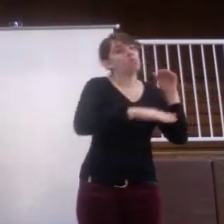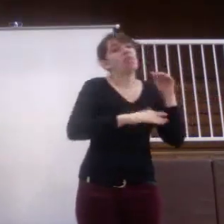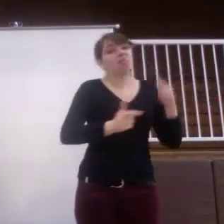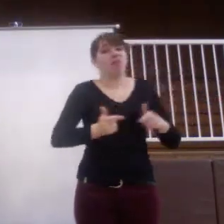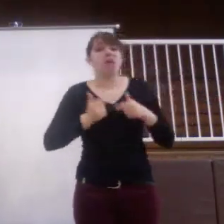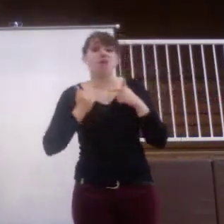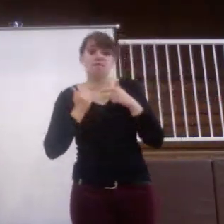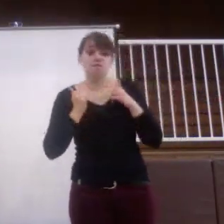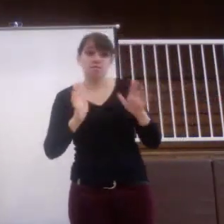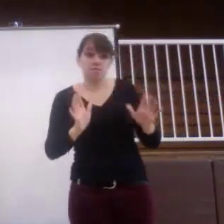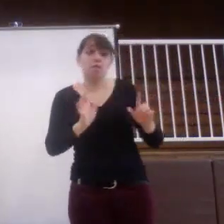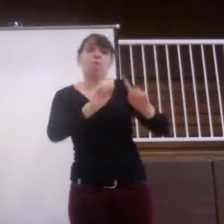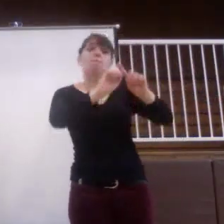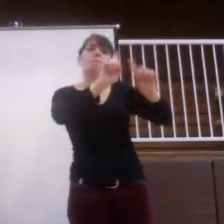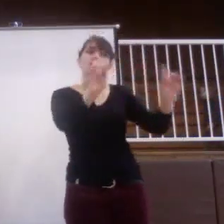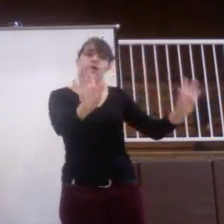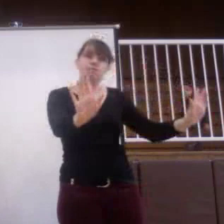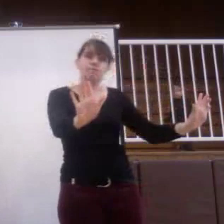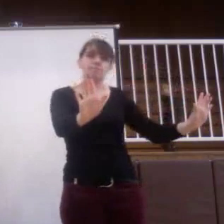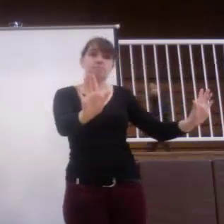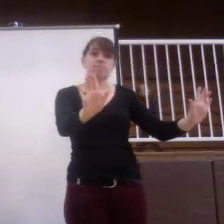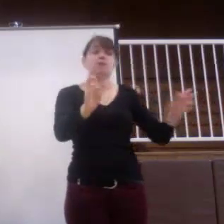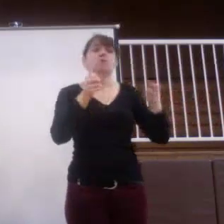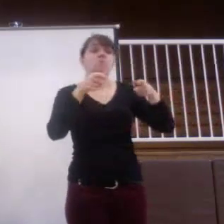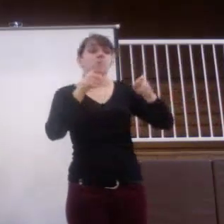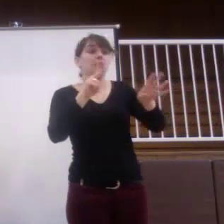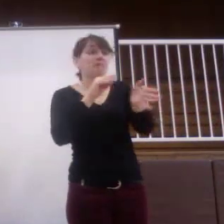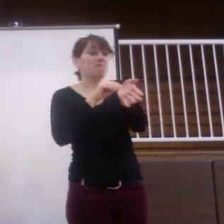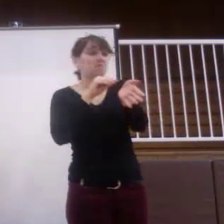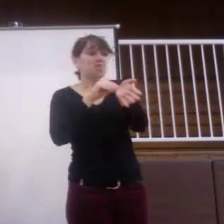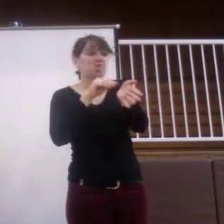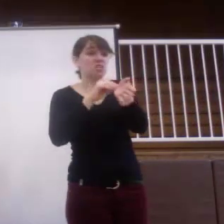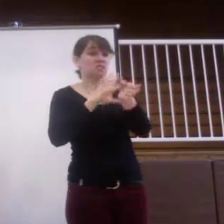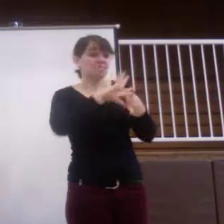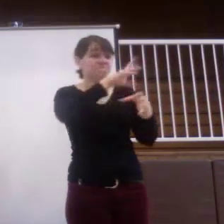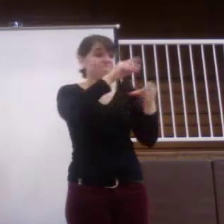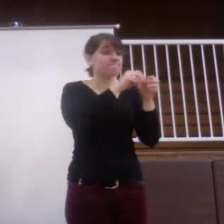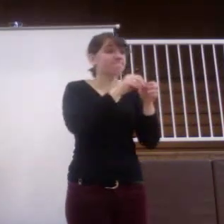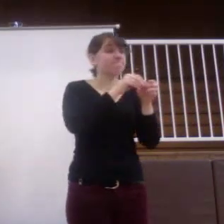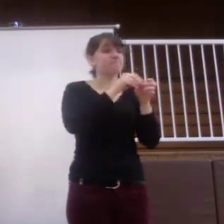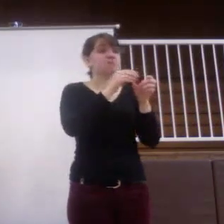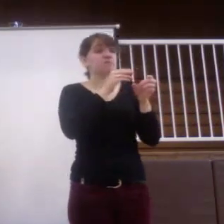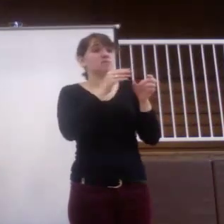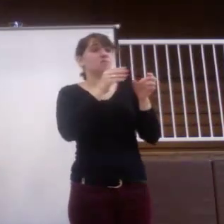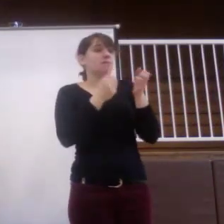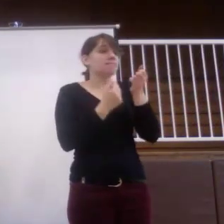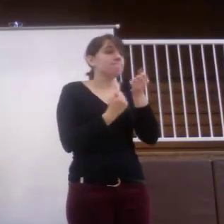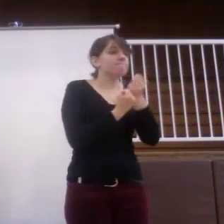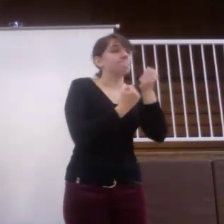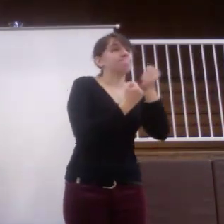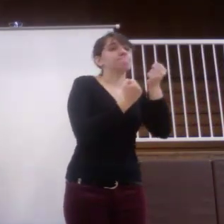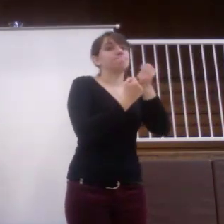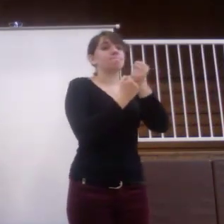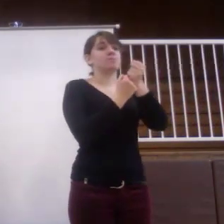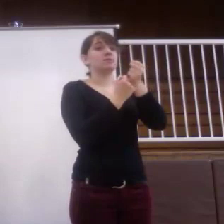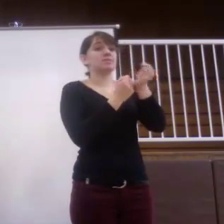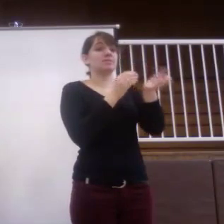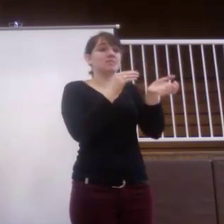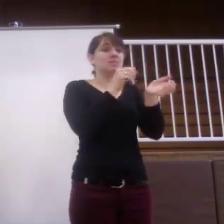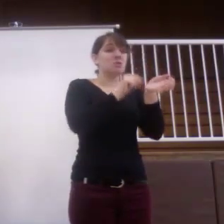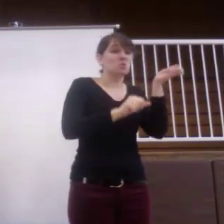However, allowing physicians to participate in assisted suicide